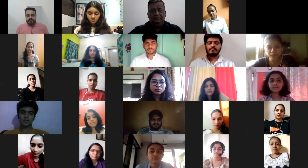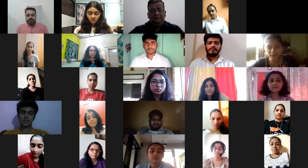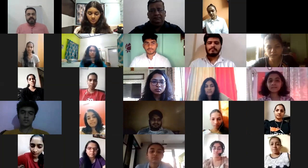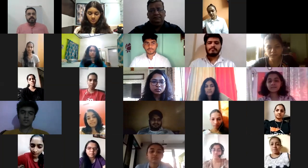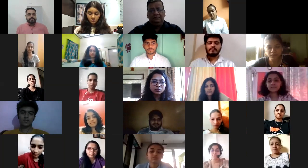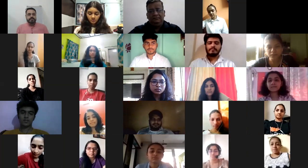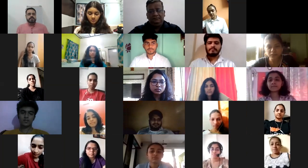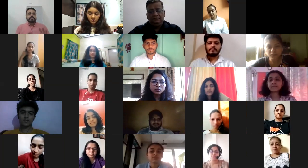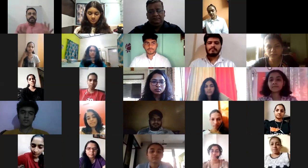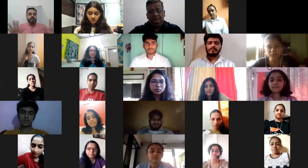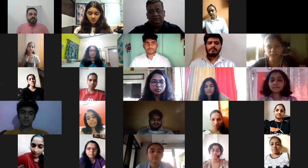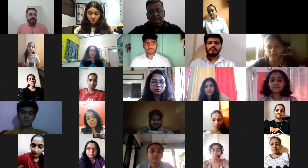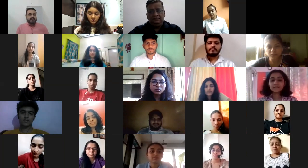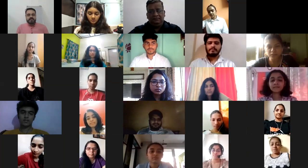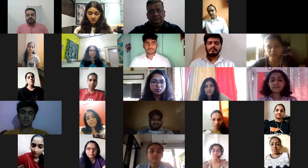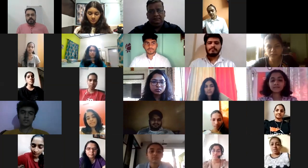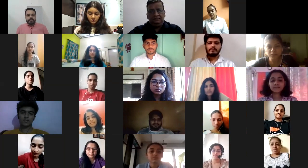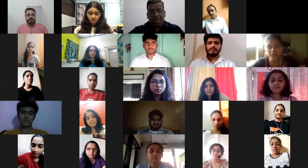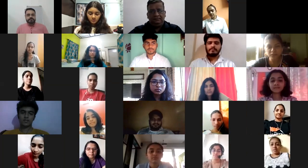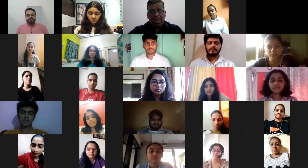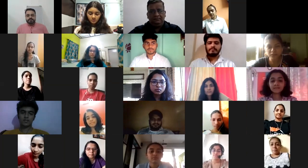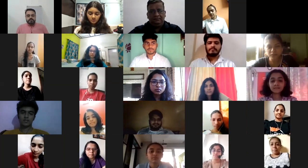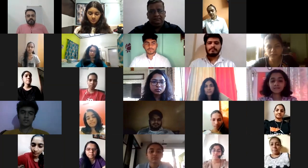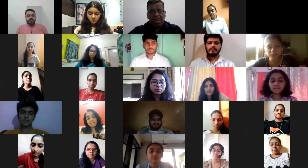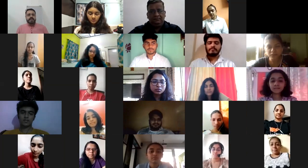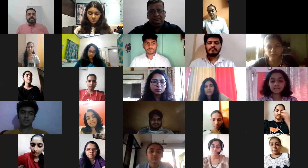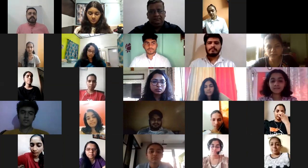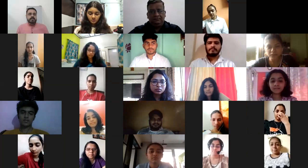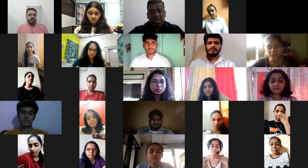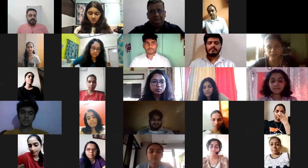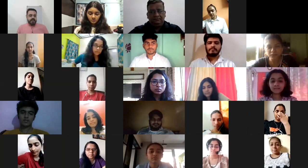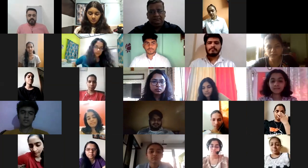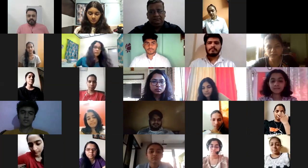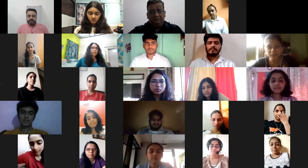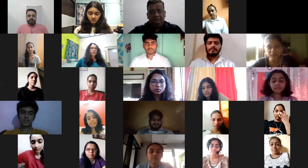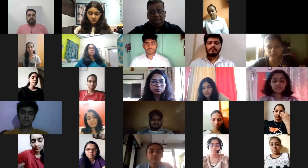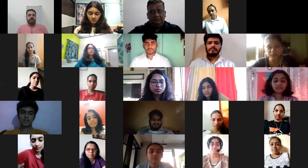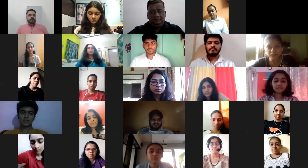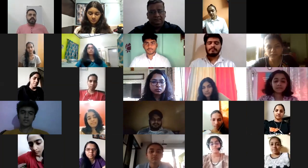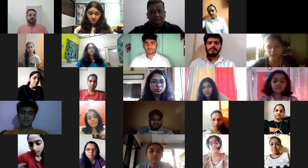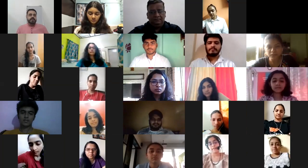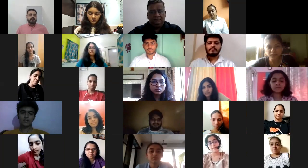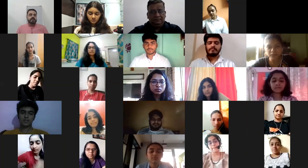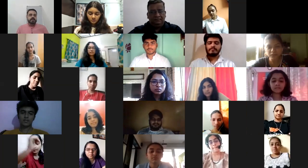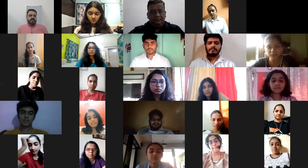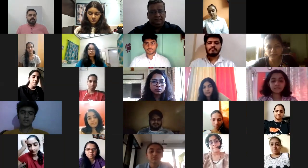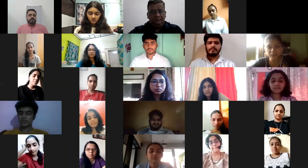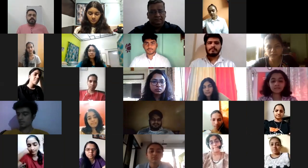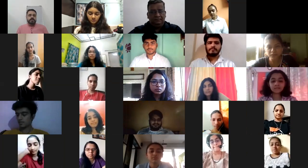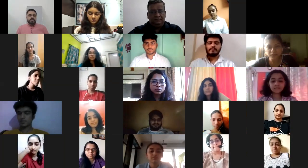by. So they were trying to standardize the whole thing. But then at the end of it, we all know every year. Now, you